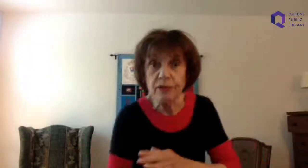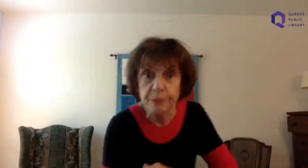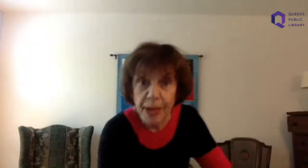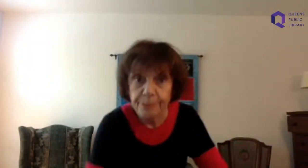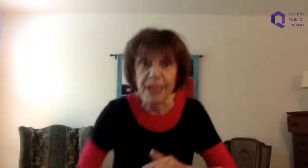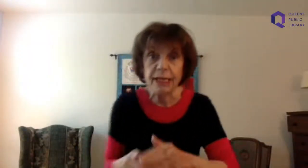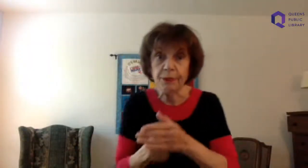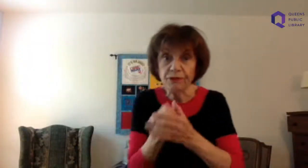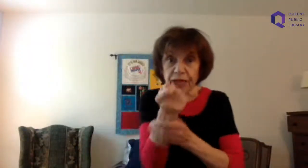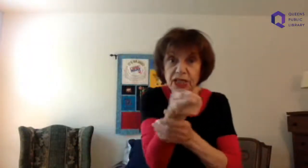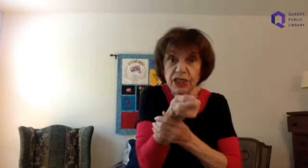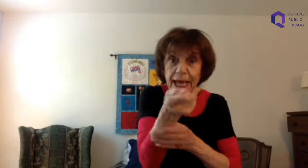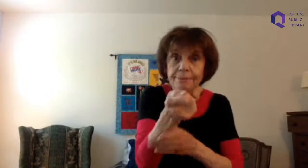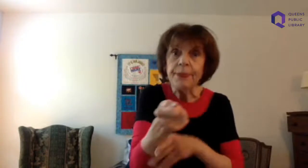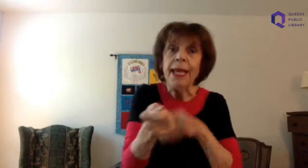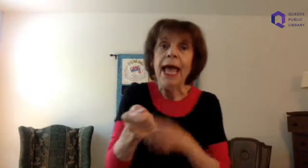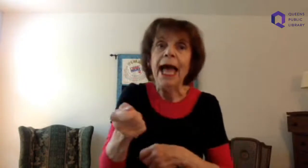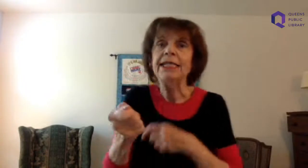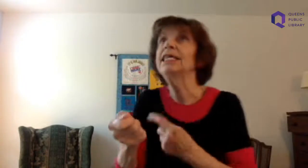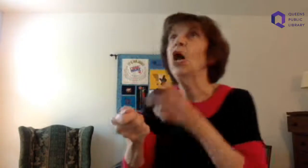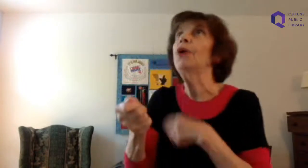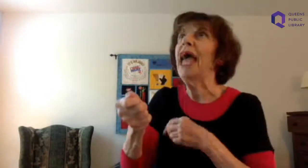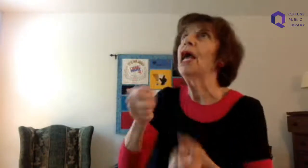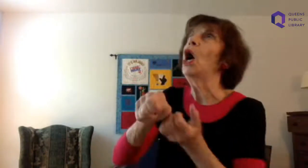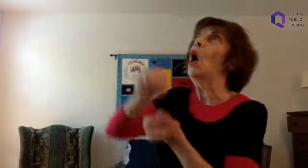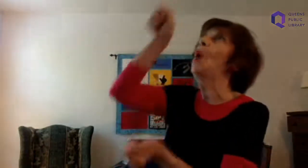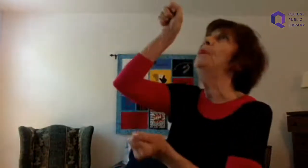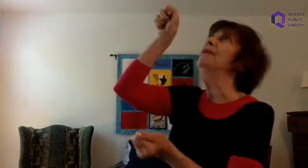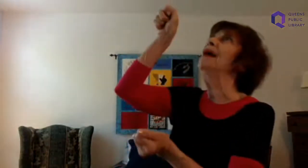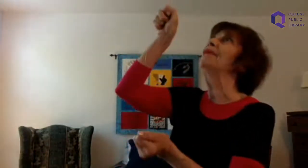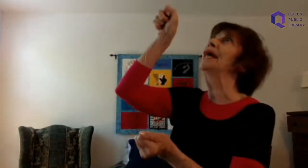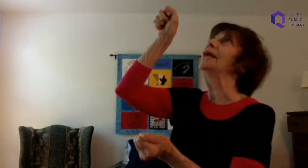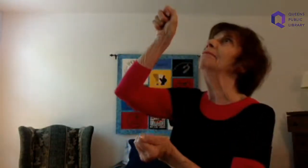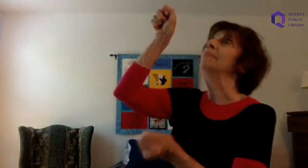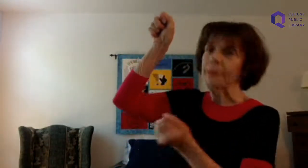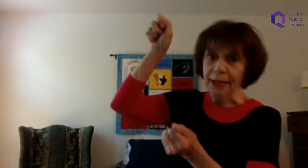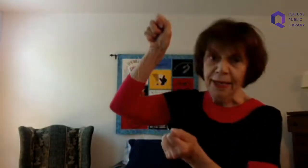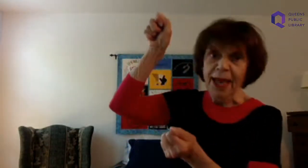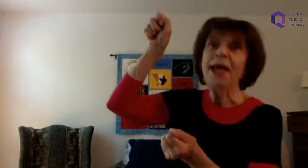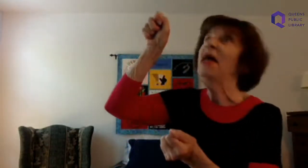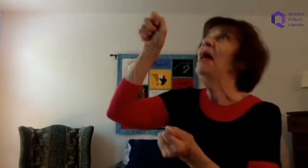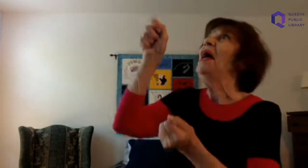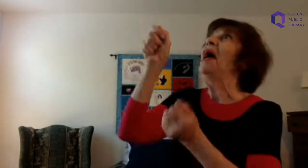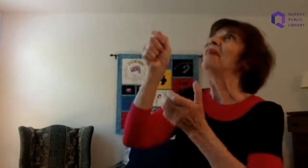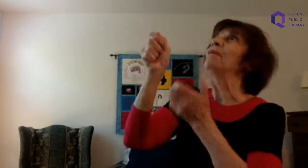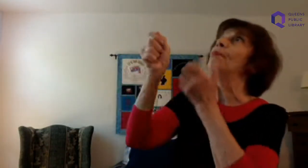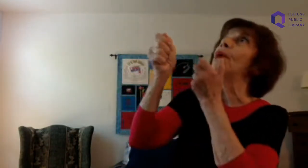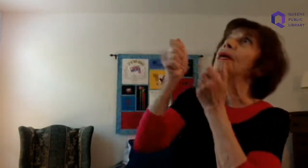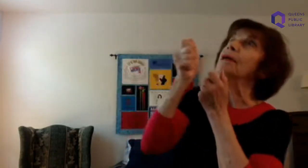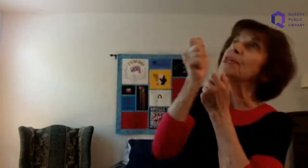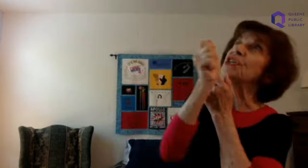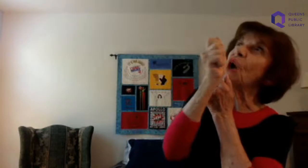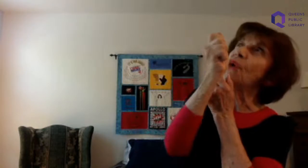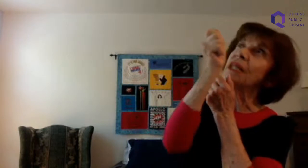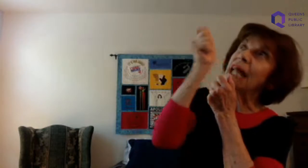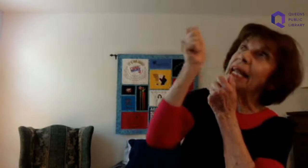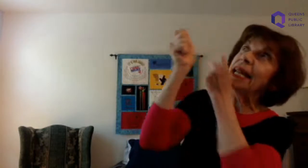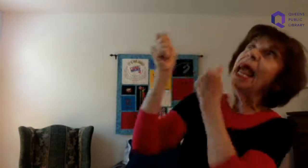his bed, picked up a flashlight, and he said, "Okay, open your mouth again." And the boy shone the light in,